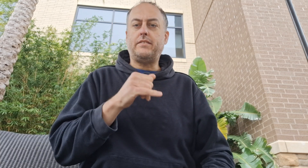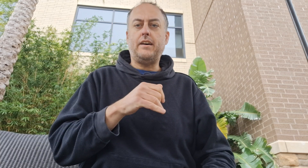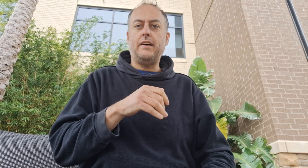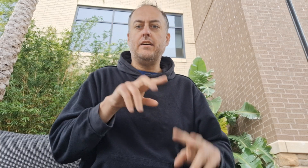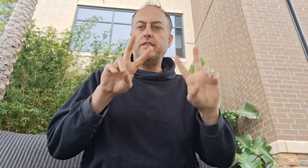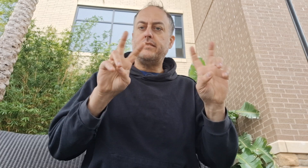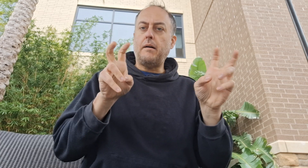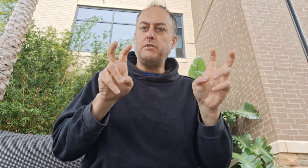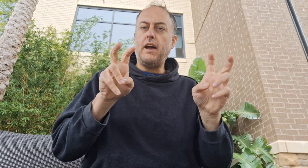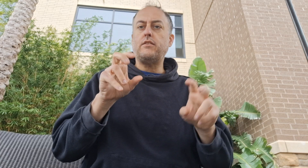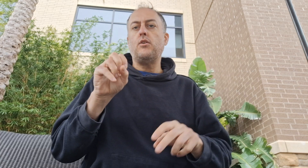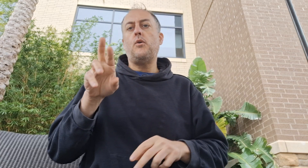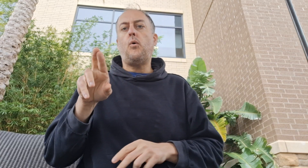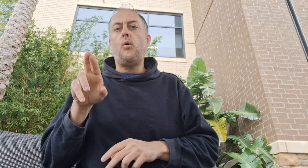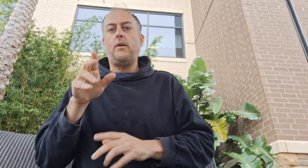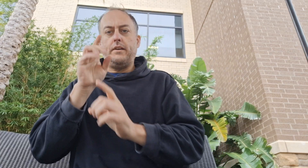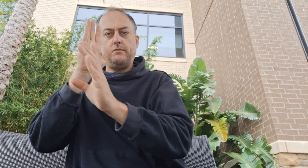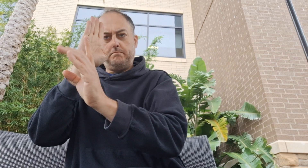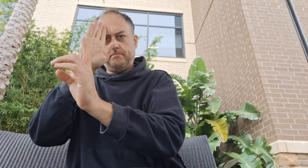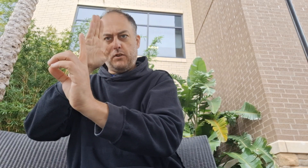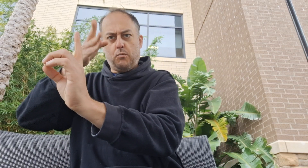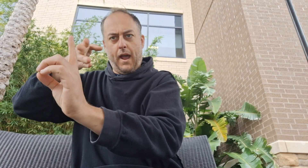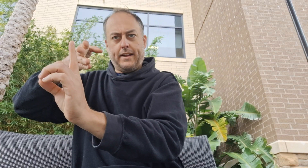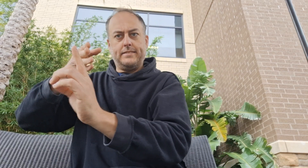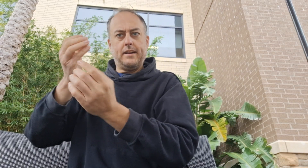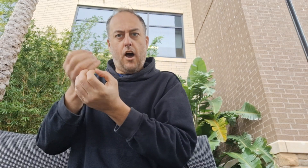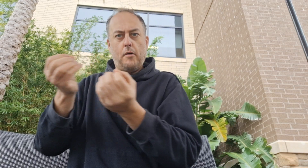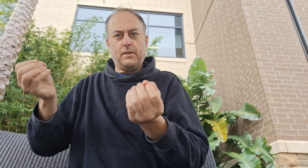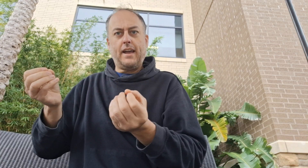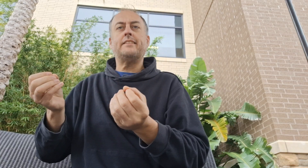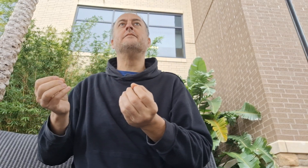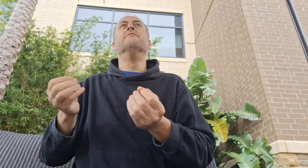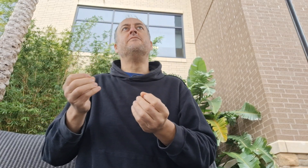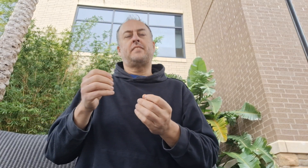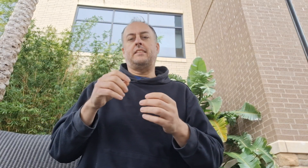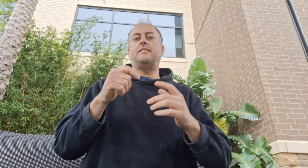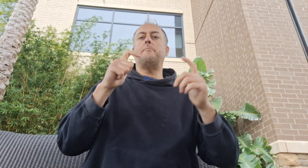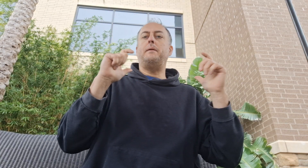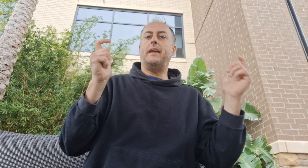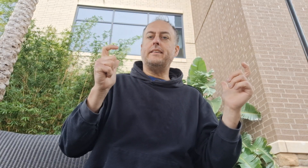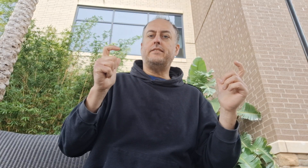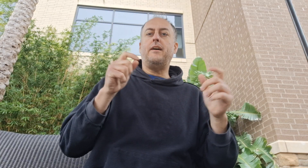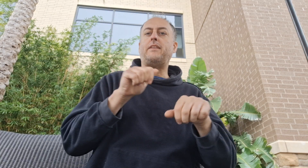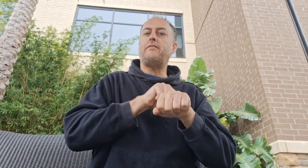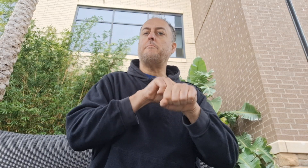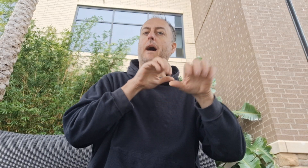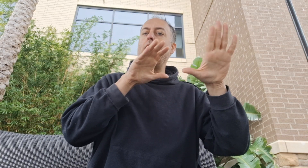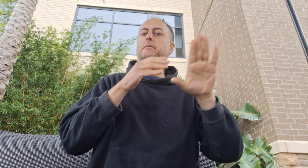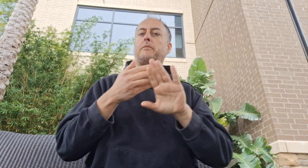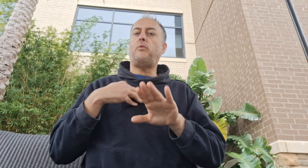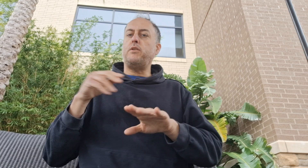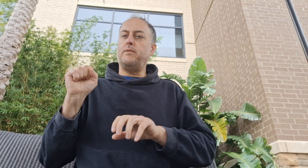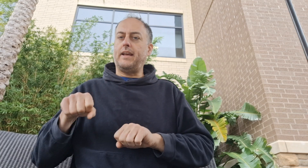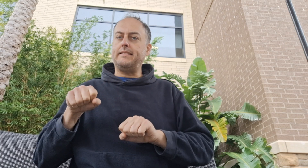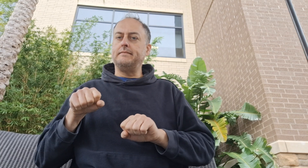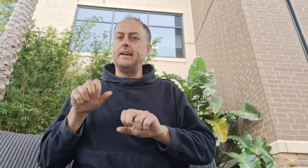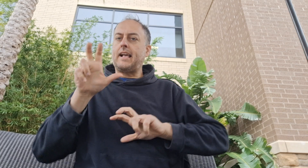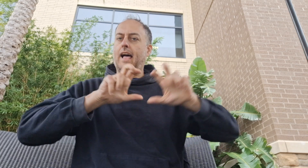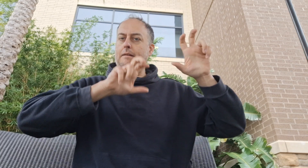the subject or the direct object. It's still biggest. You have to have the mountain before you can climb it.